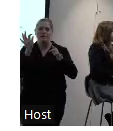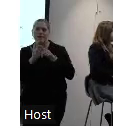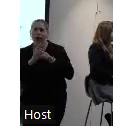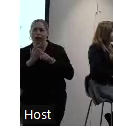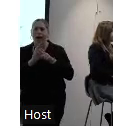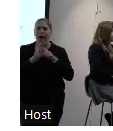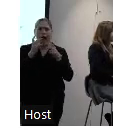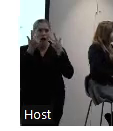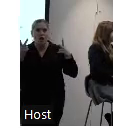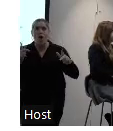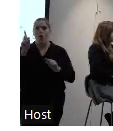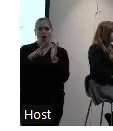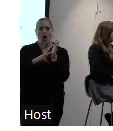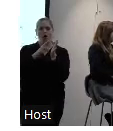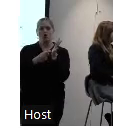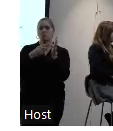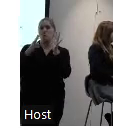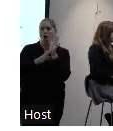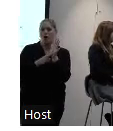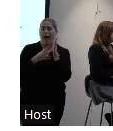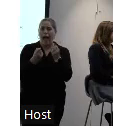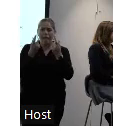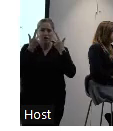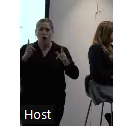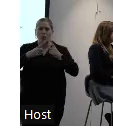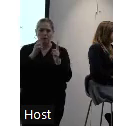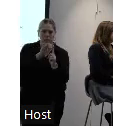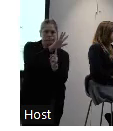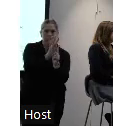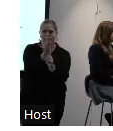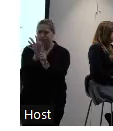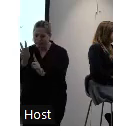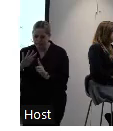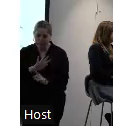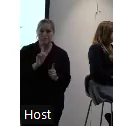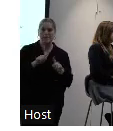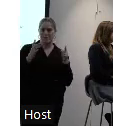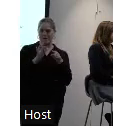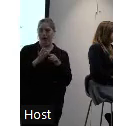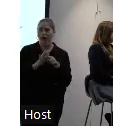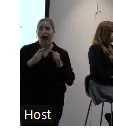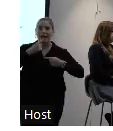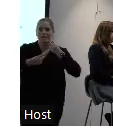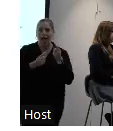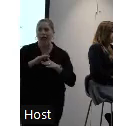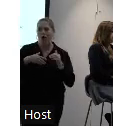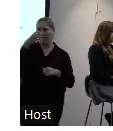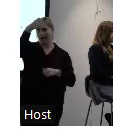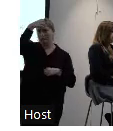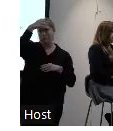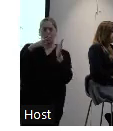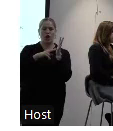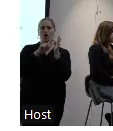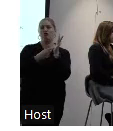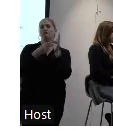It's a complex structure with dendrites, axons, and synapses. The project has travelled the world, and right now there is